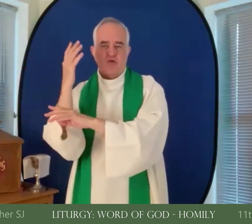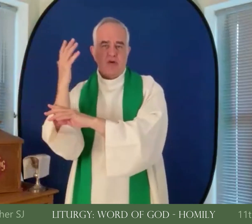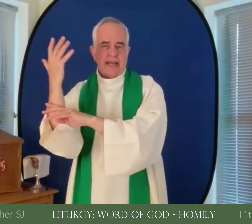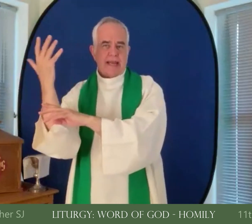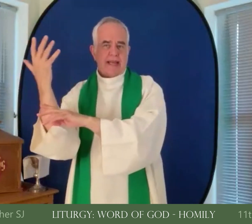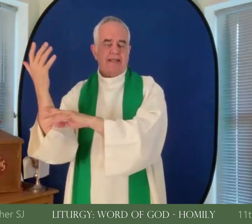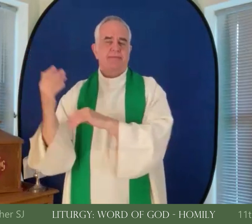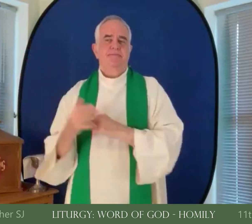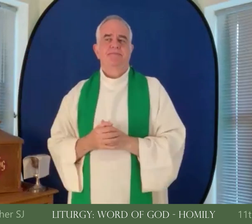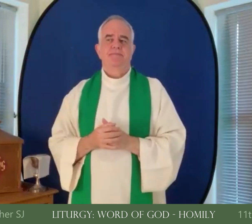tree.